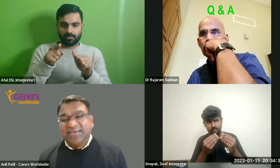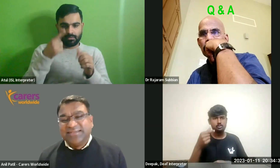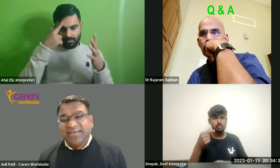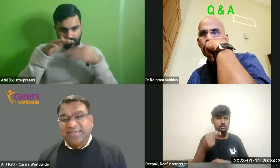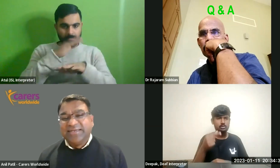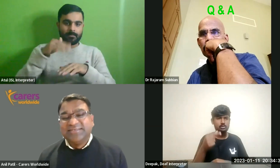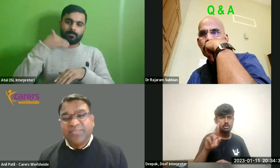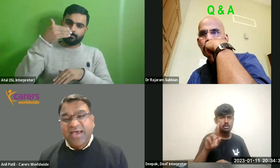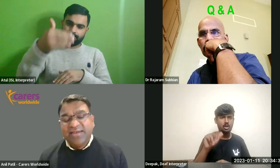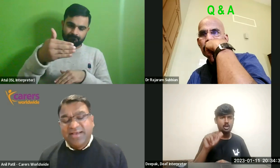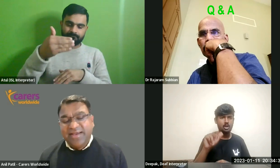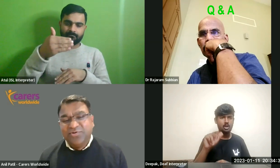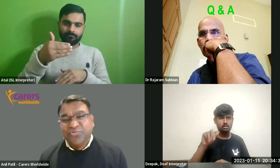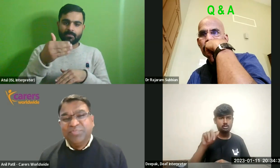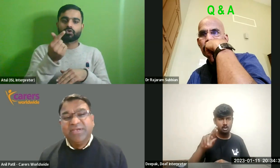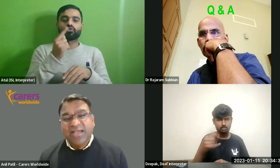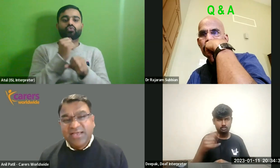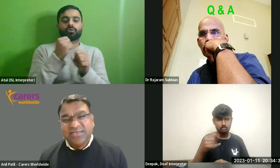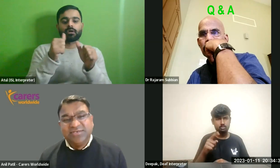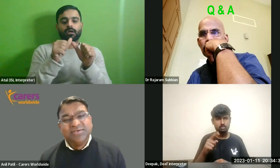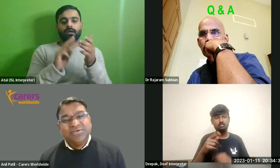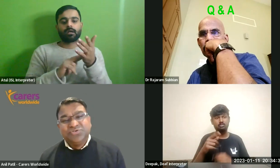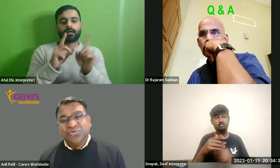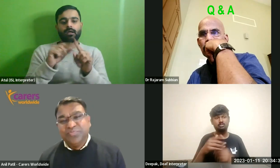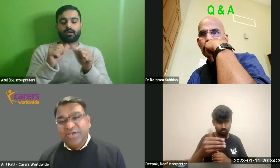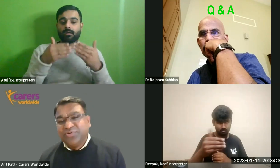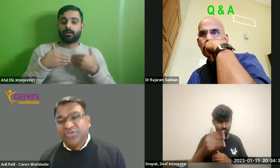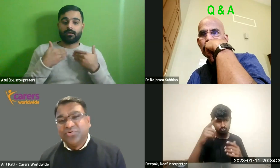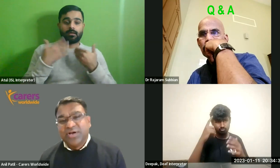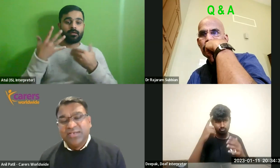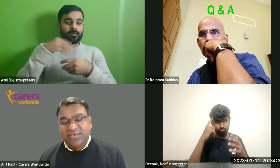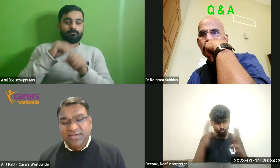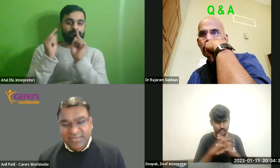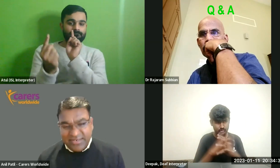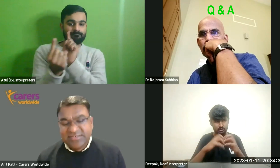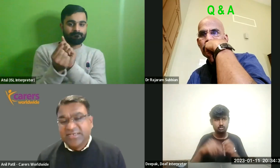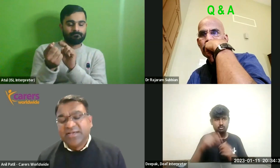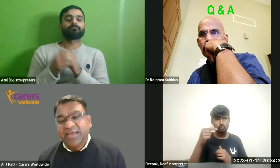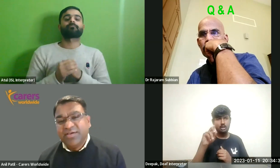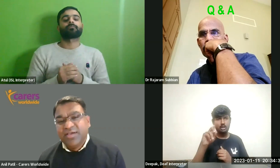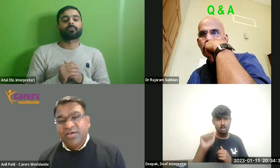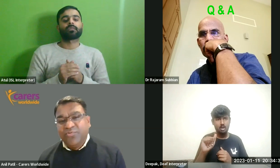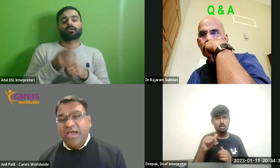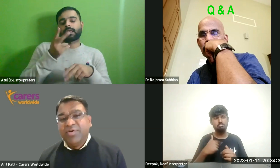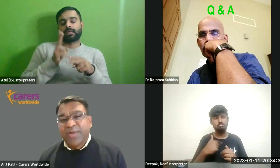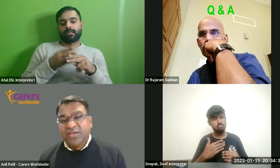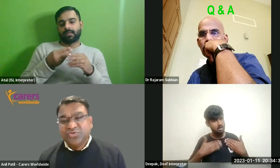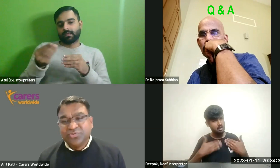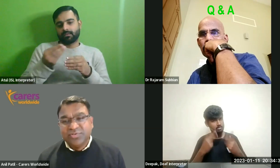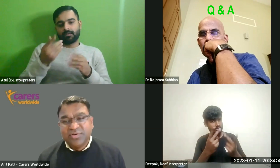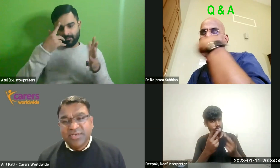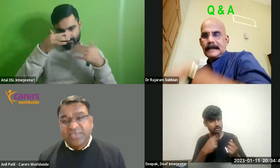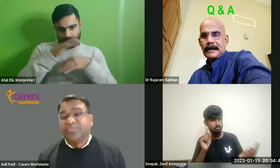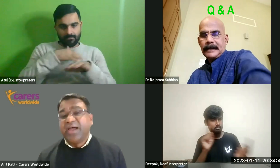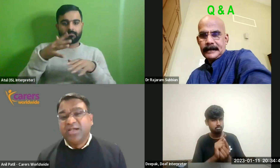our next strategic plan, and we'll be delighted to meet with you. And certainly, we have a plan